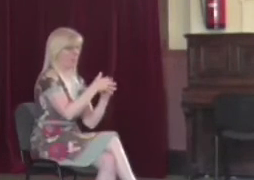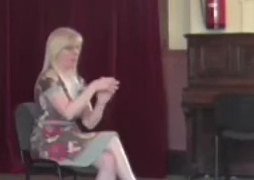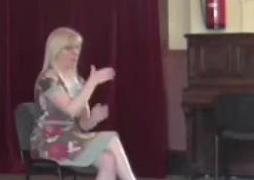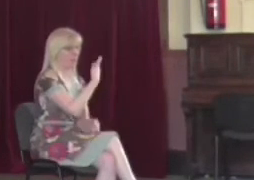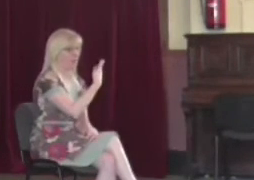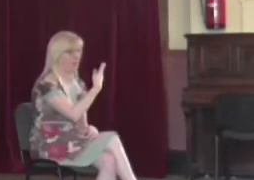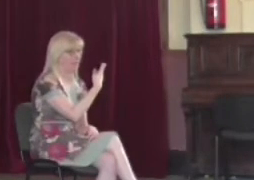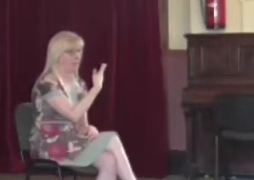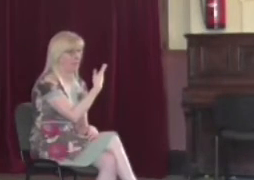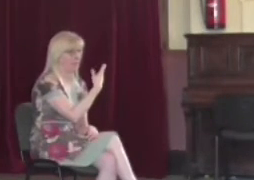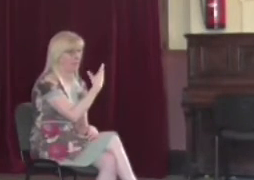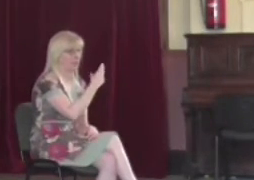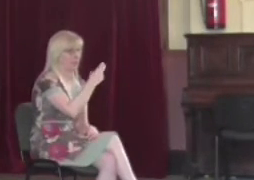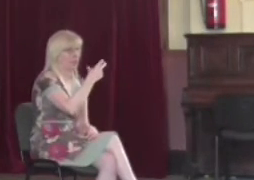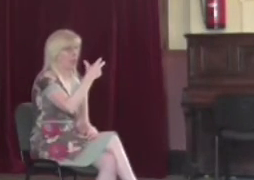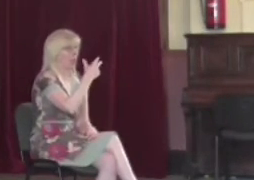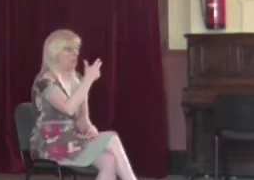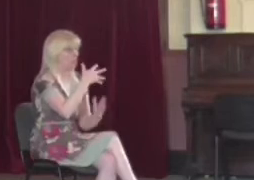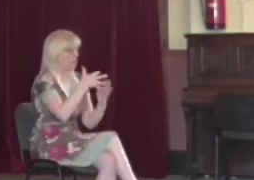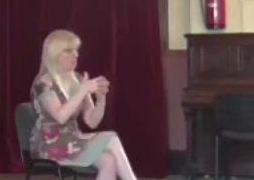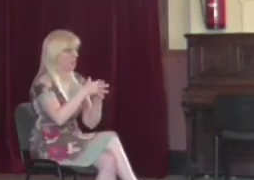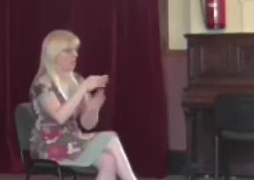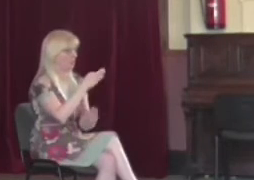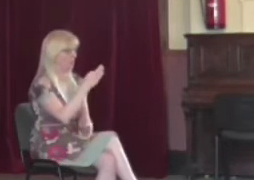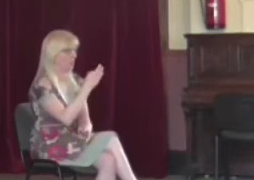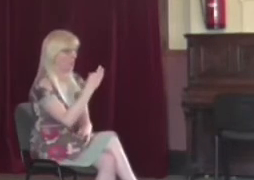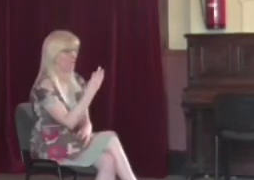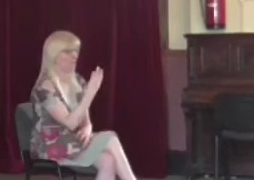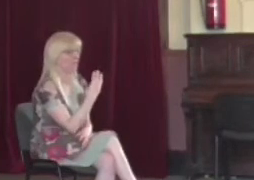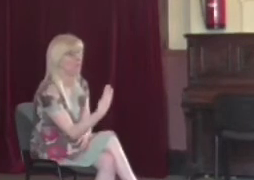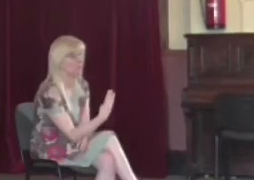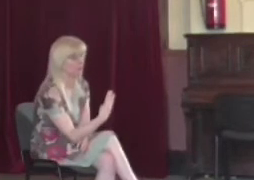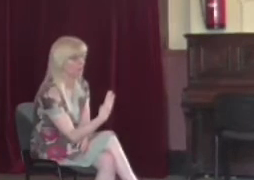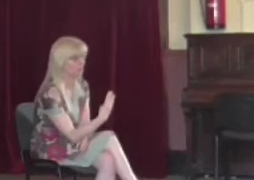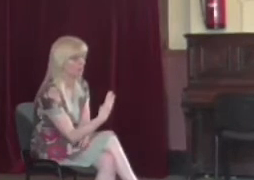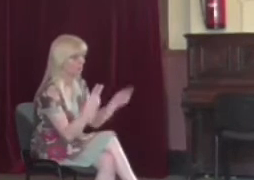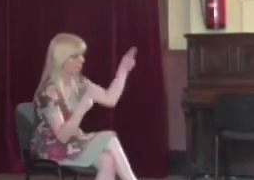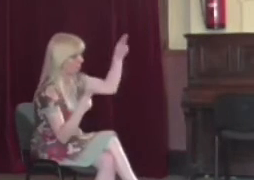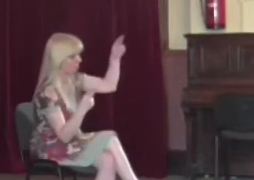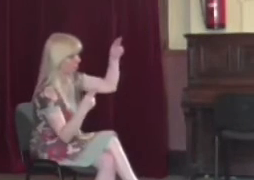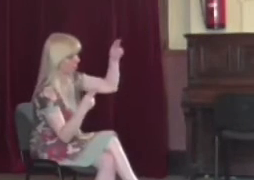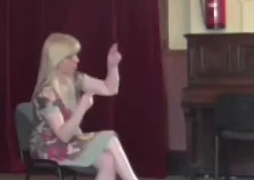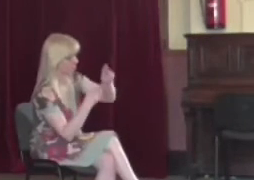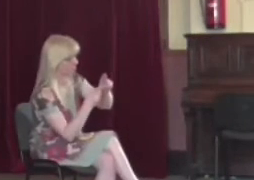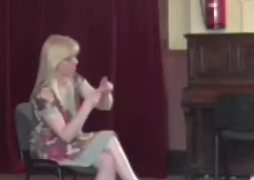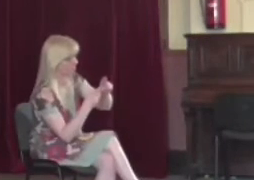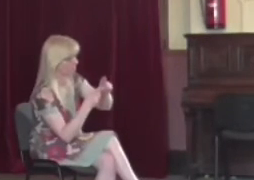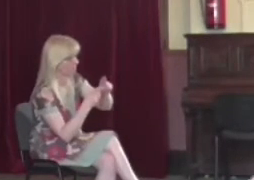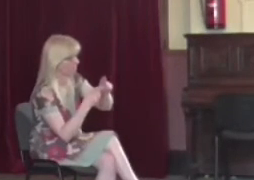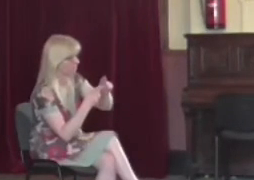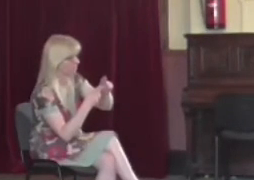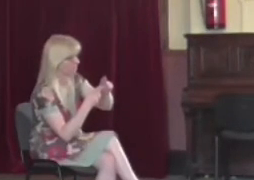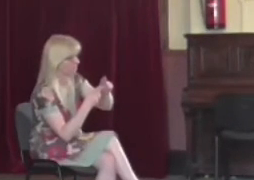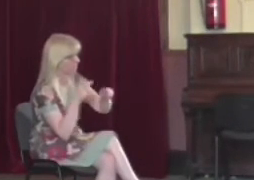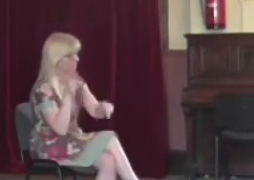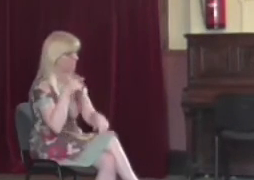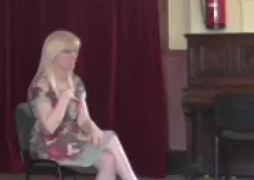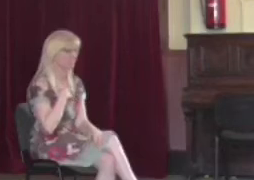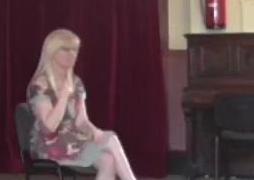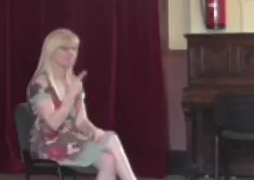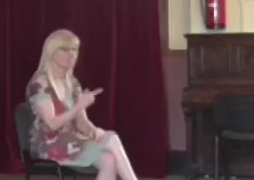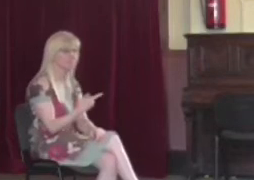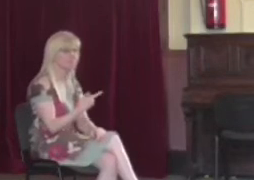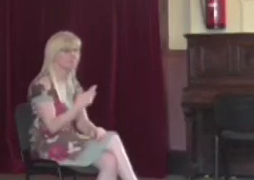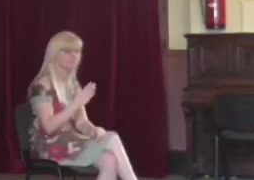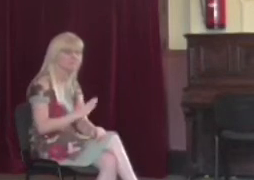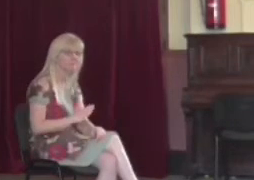What's the point? What's the point in that? It's not really much of an impact, is it?